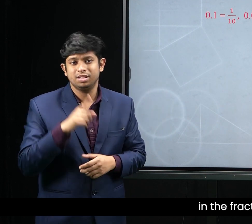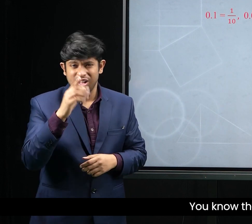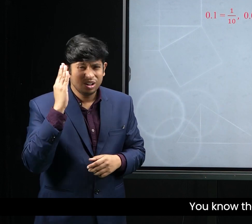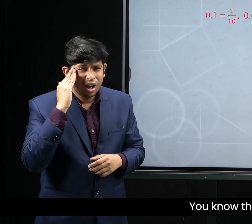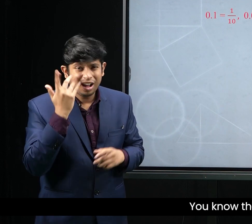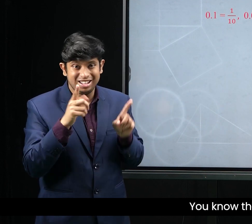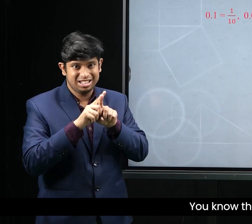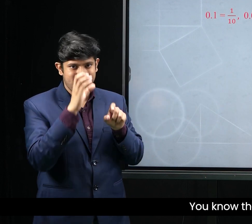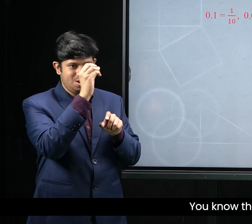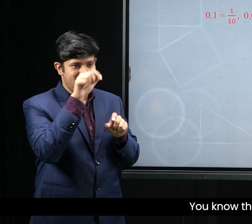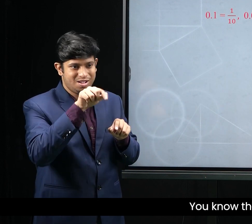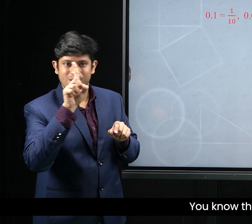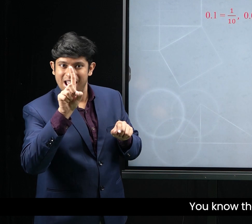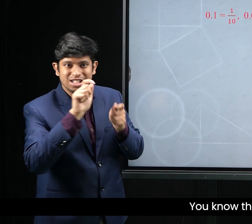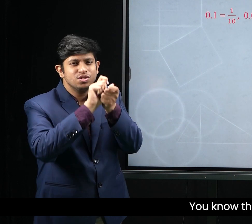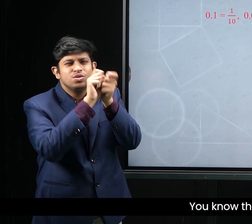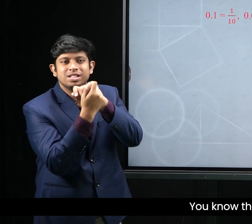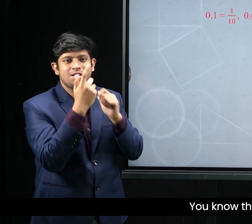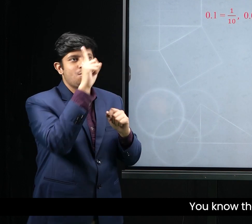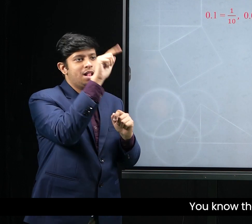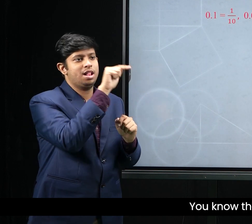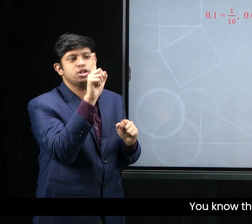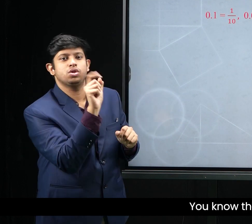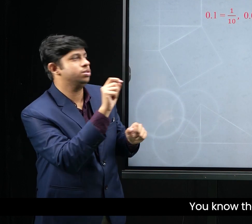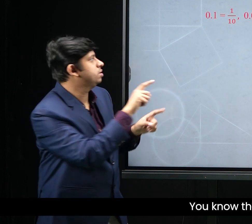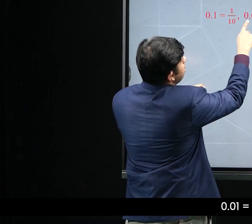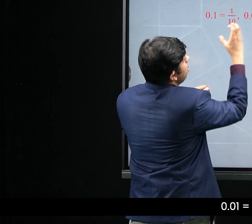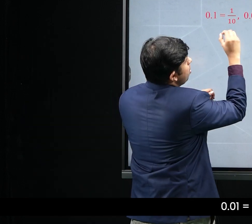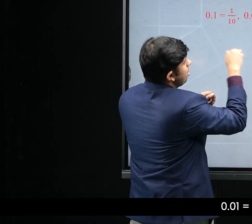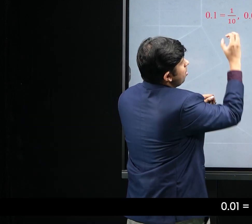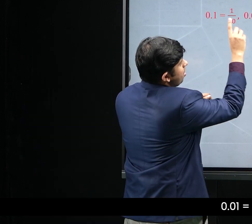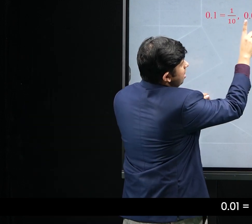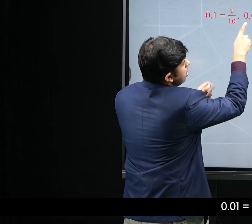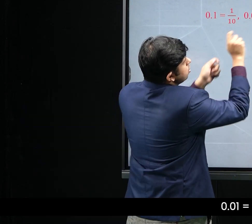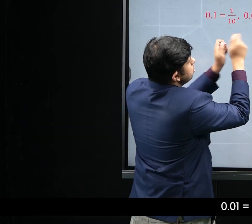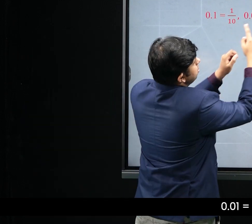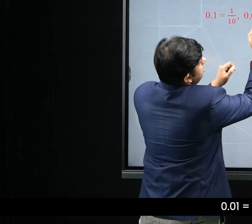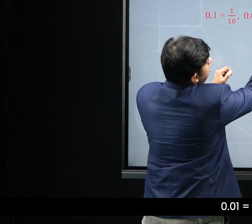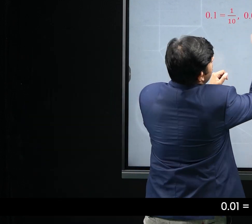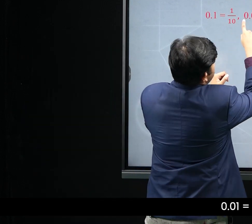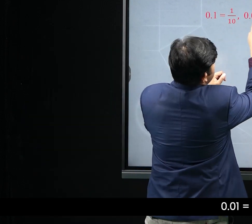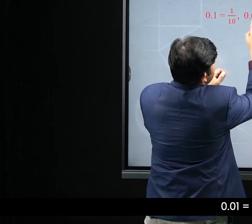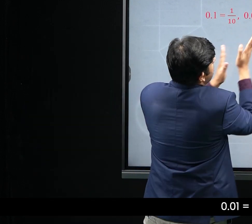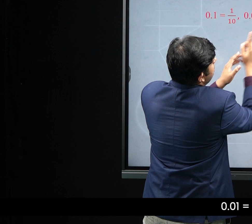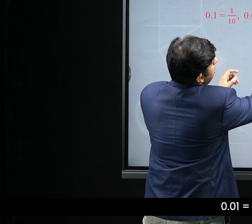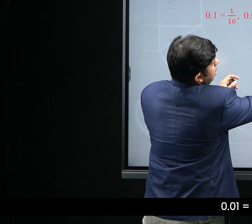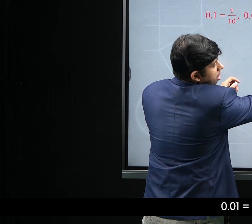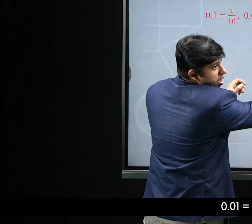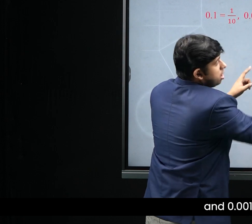You know that 0.1 is equal to 1 by 10, 0.01 is equal to 1 by 100,